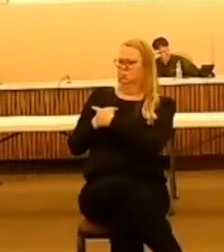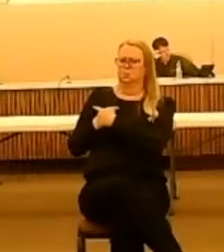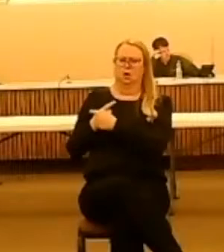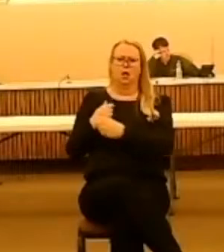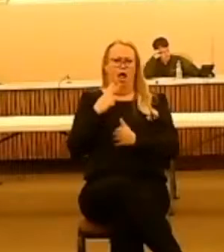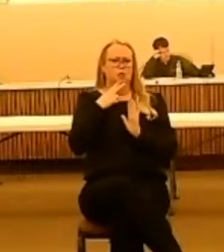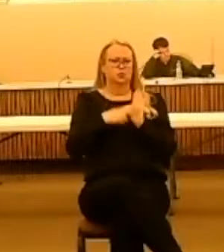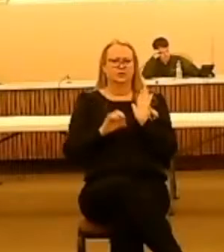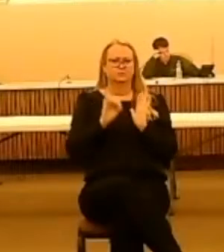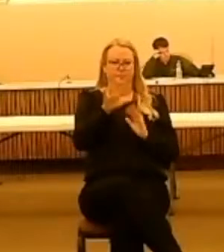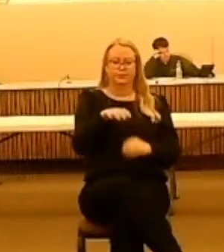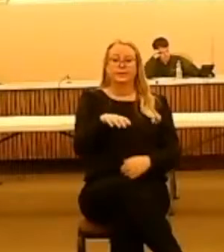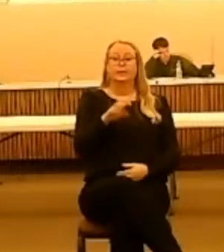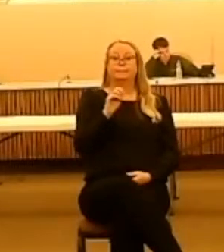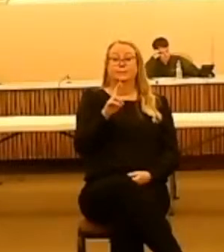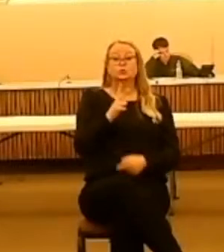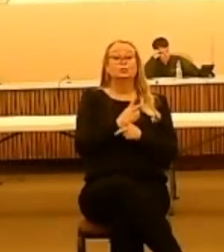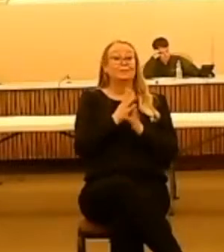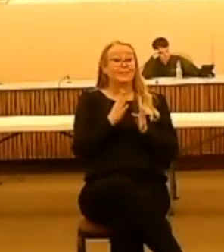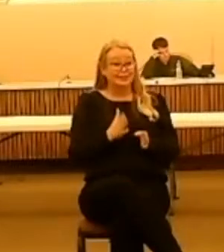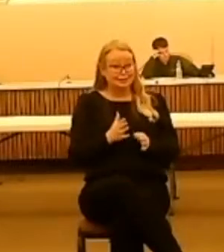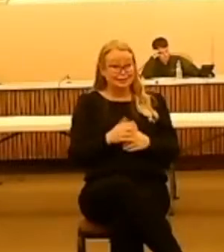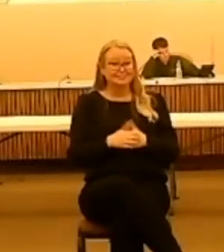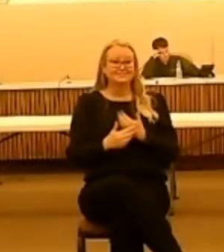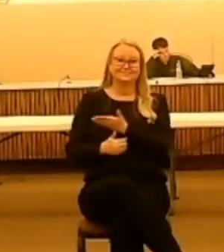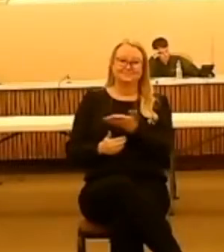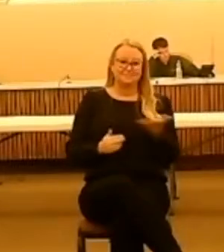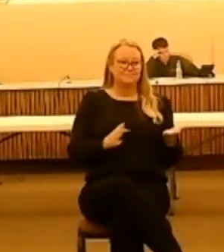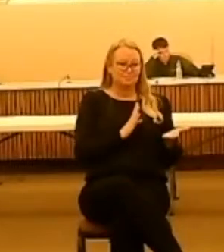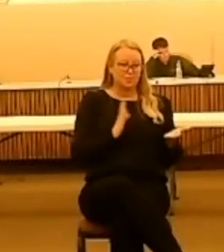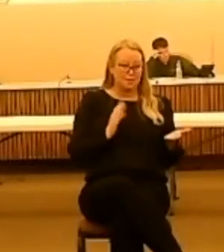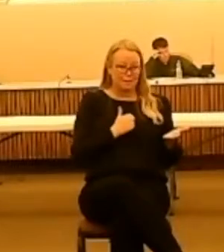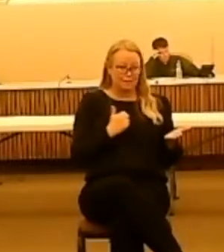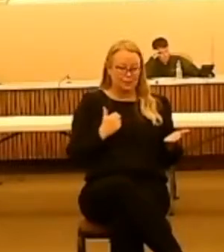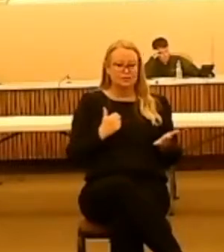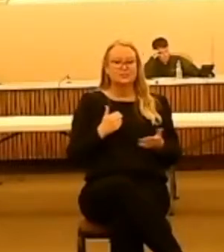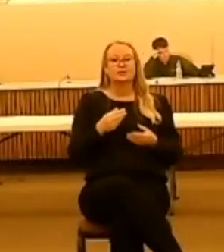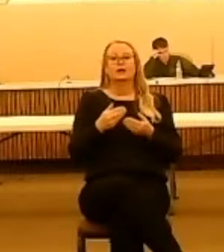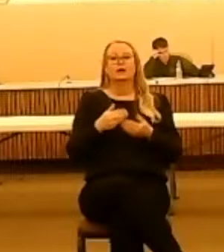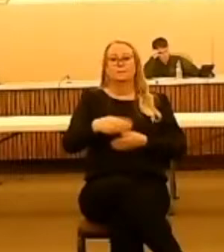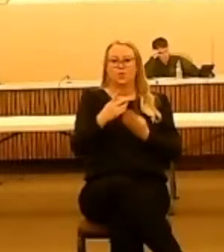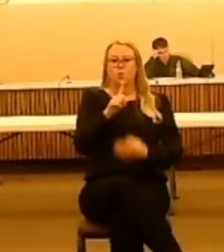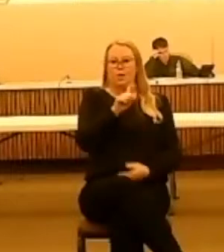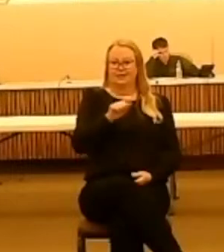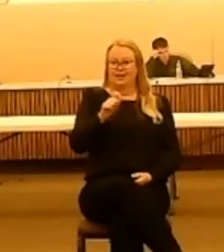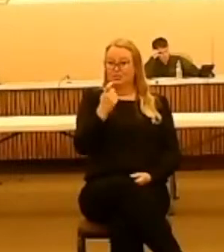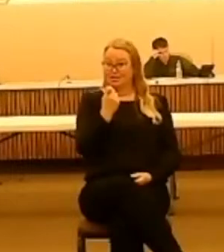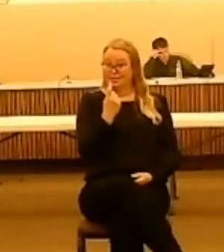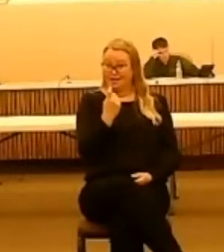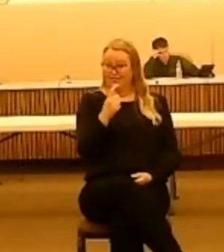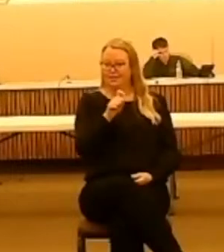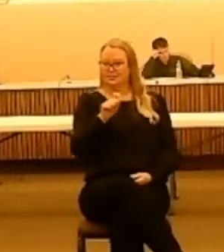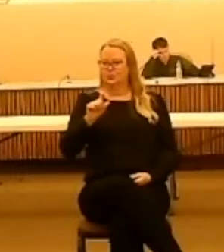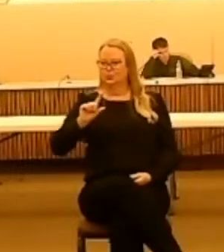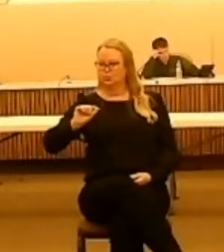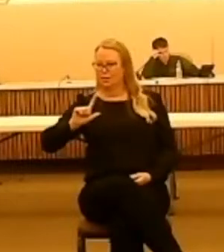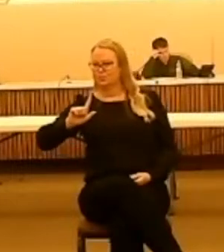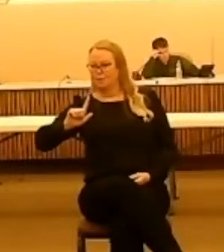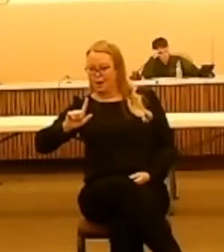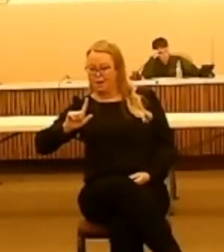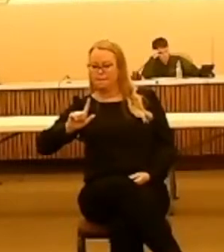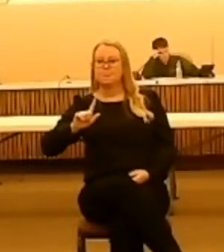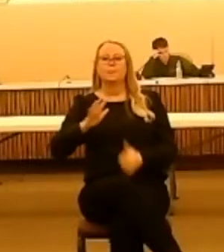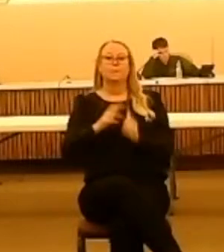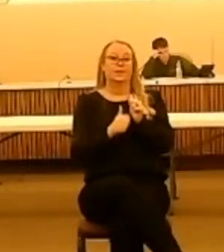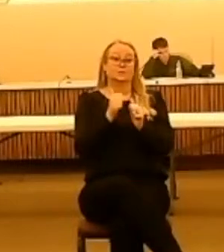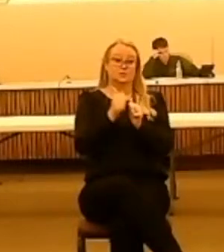ahead. Mr. Supervisor, fellow town board members, I have resolution 1-11, 2021 to